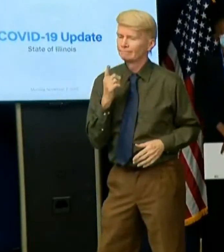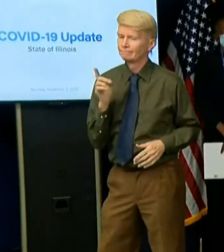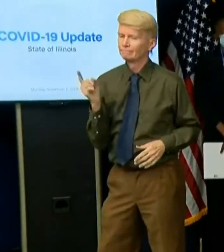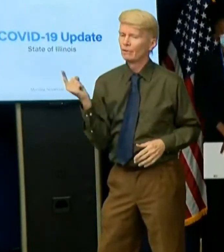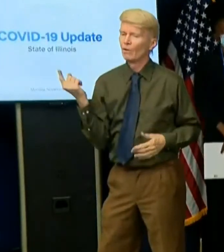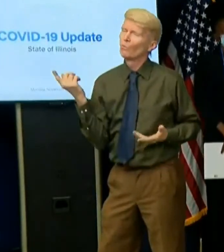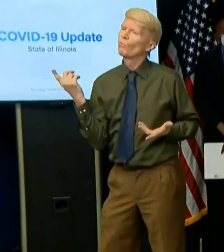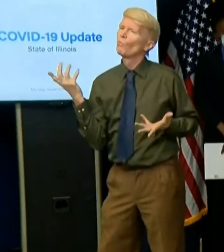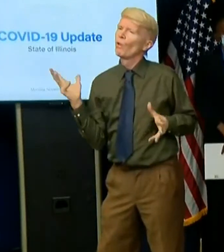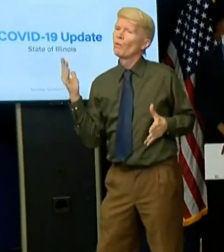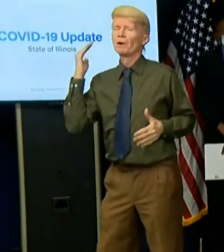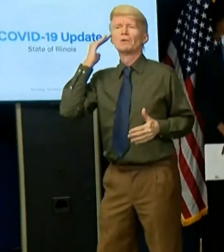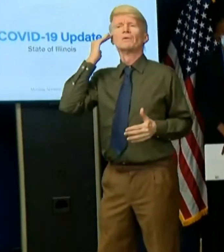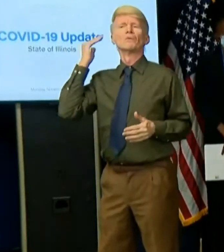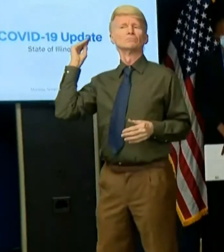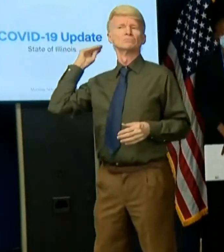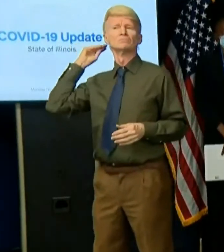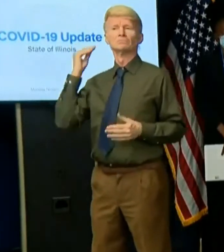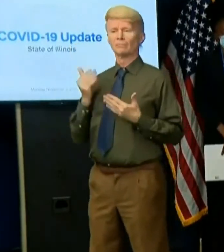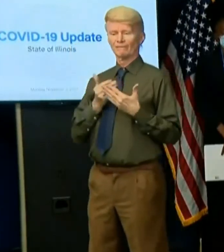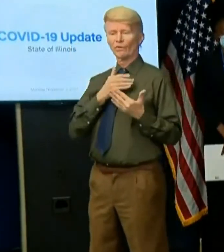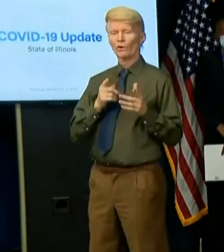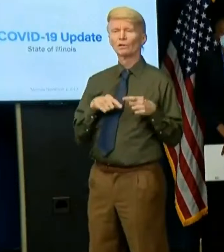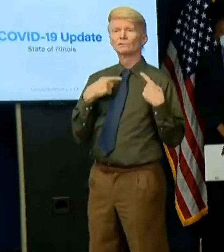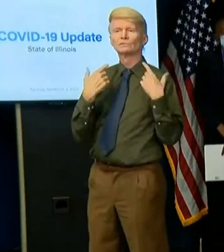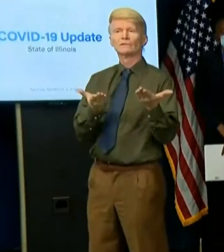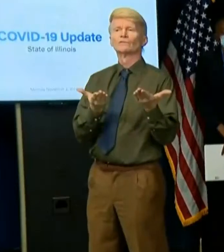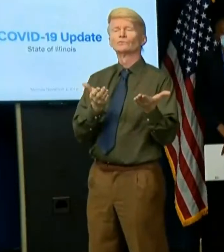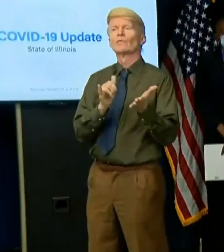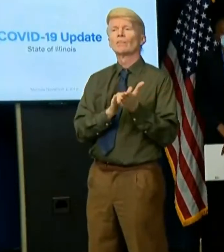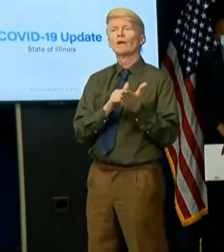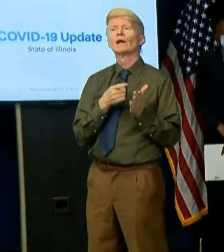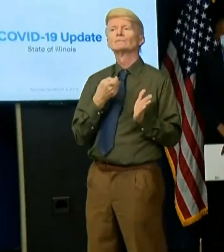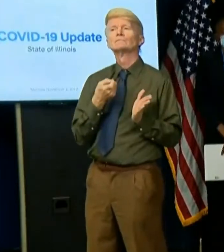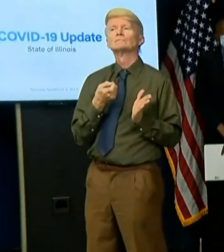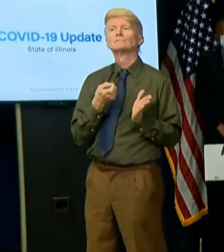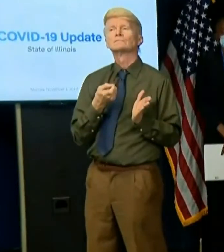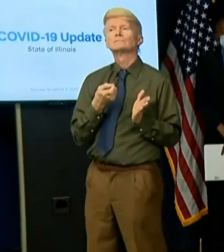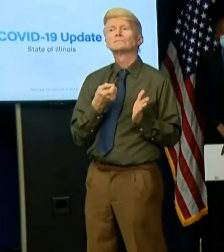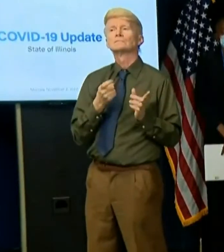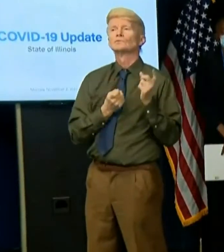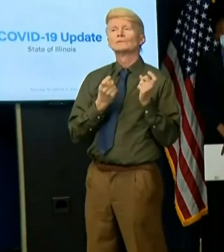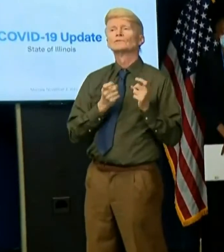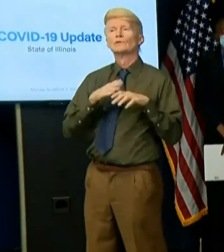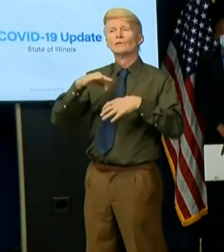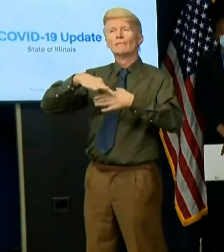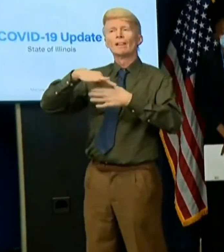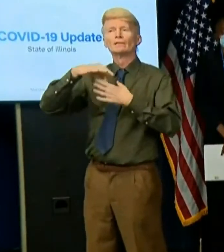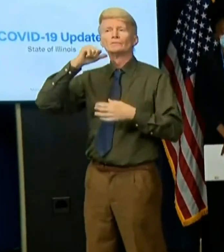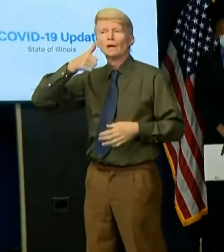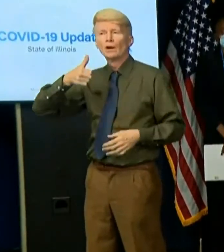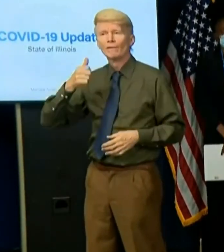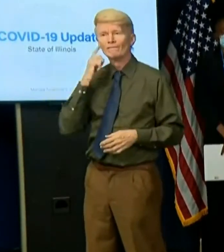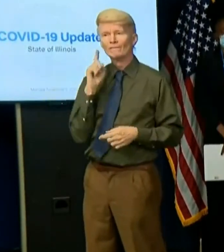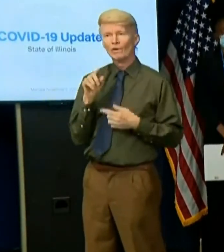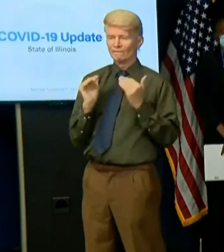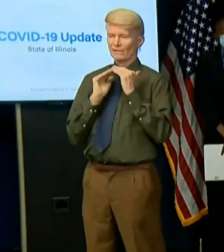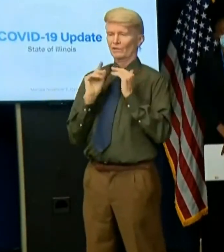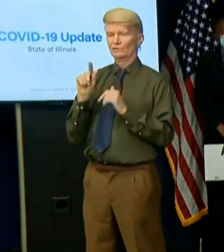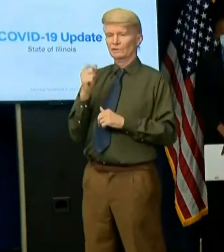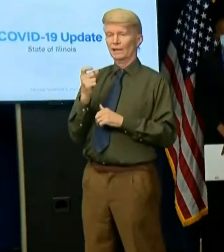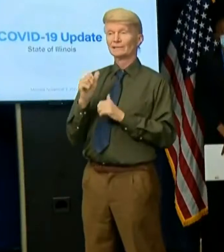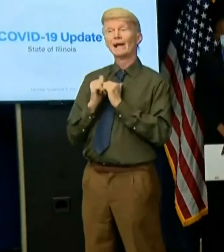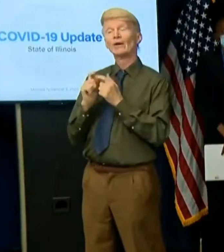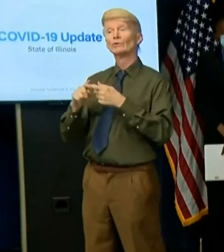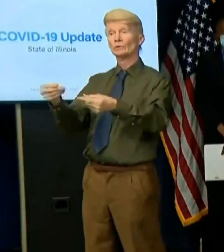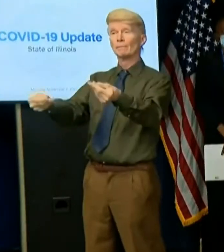knew before we even introduced the fair tax, which is that in order to manage our budget properly, in order to make up